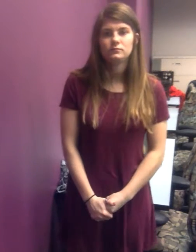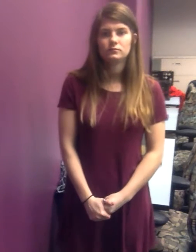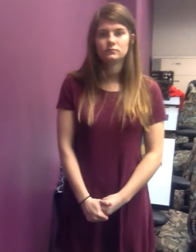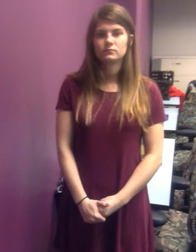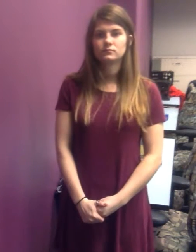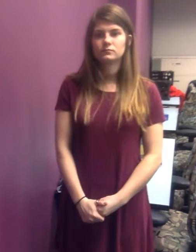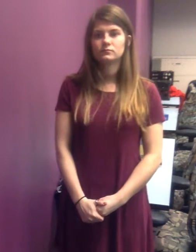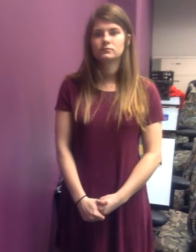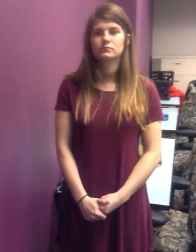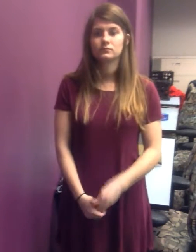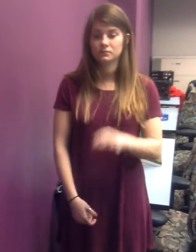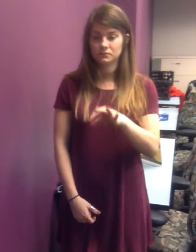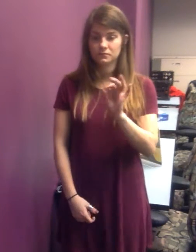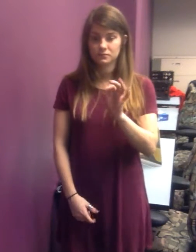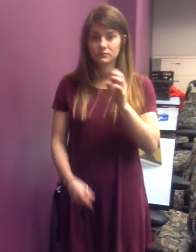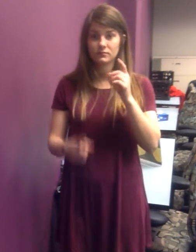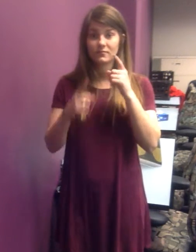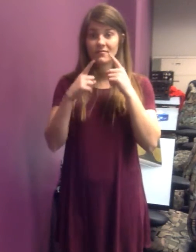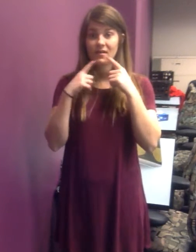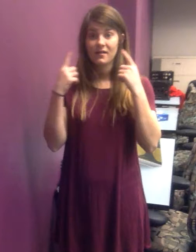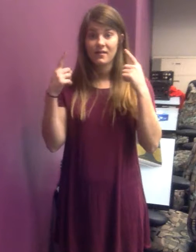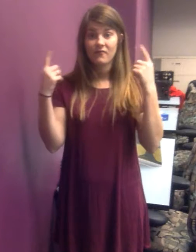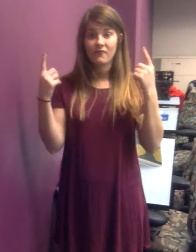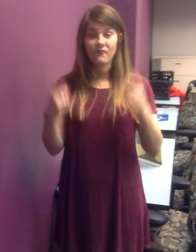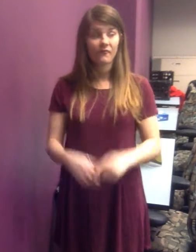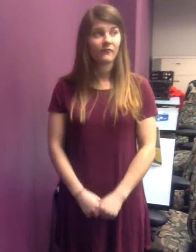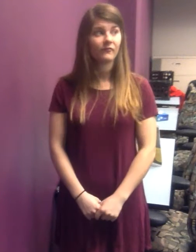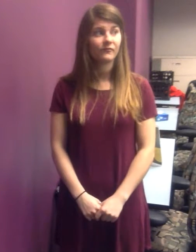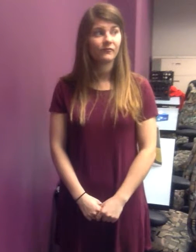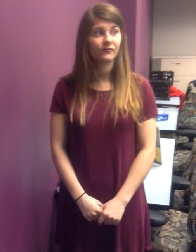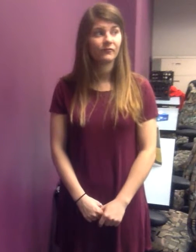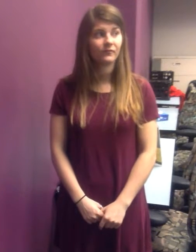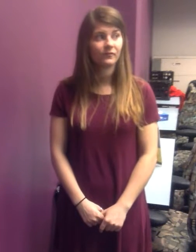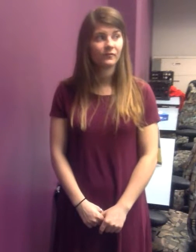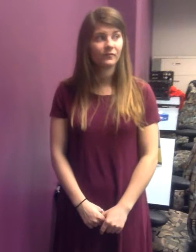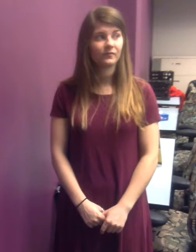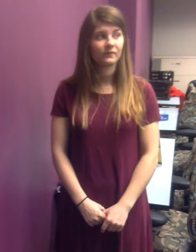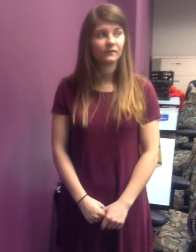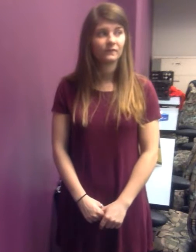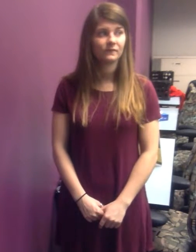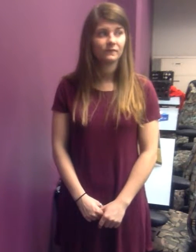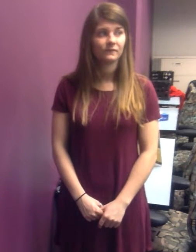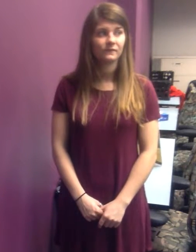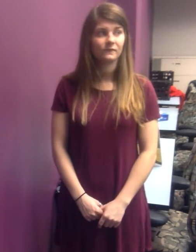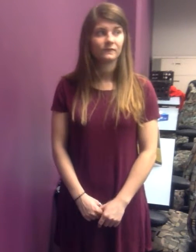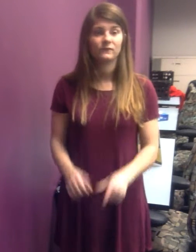Tennessee passed a law allowing the views of climate change skeptics to be taught in schools. A Virginia